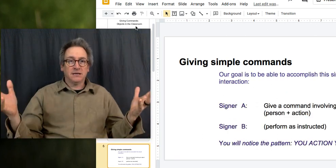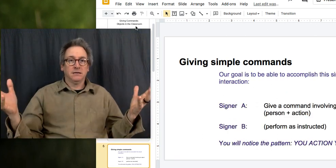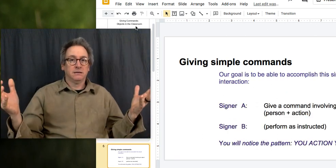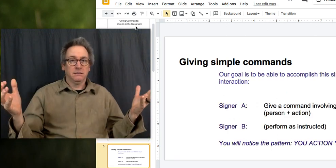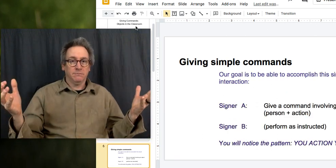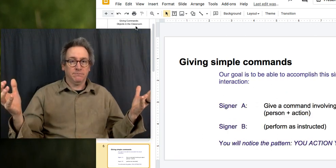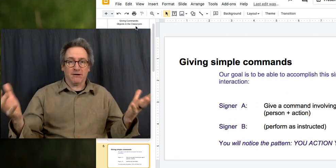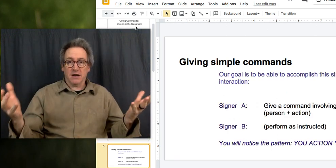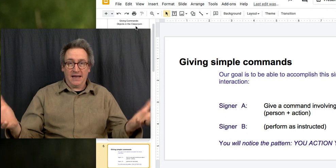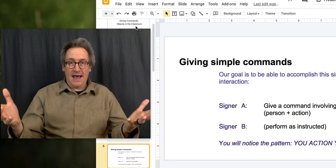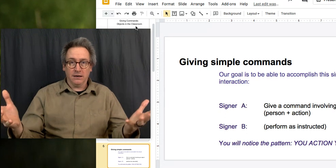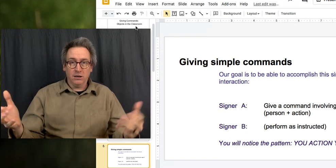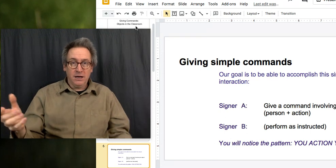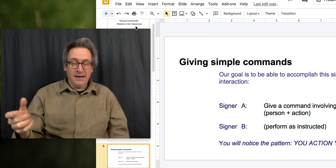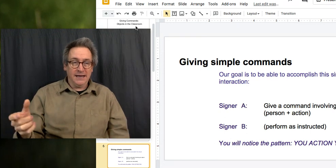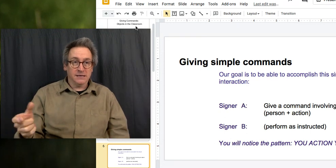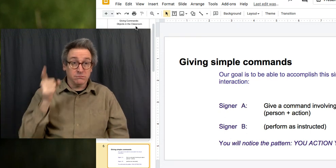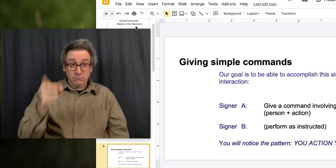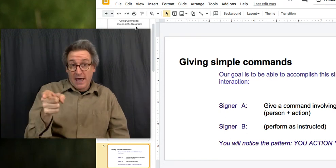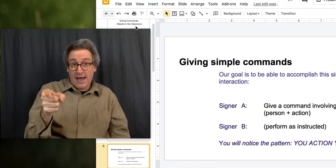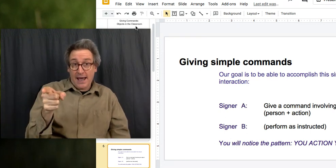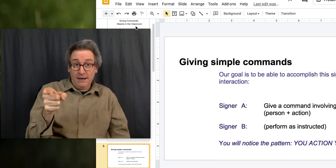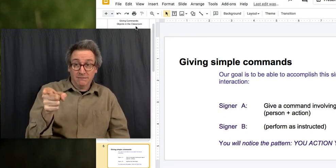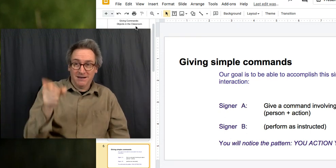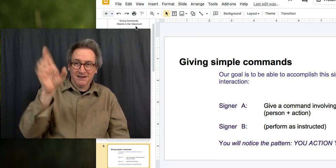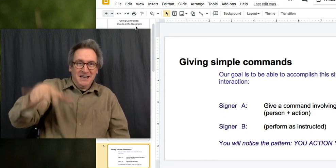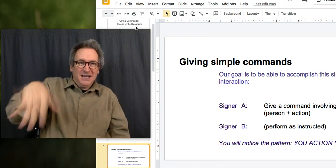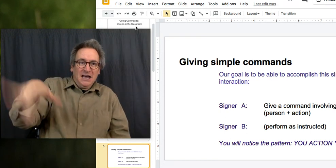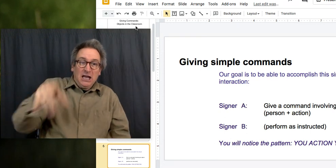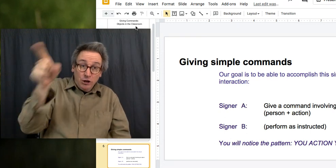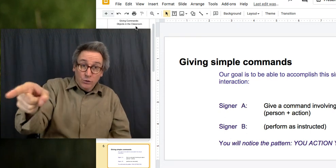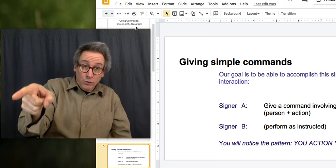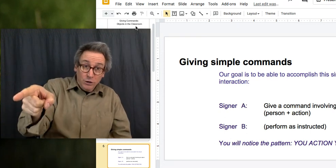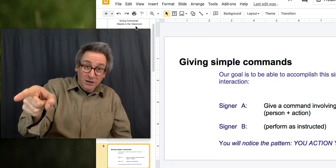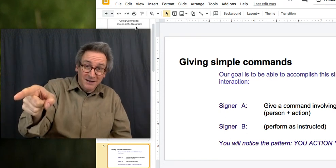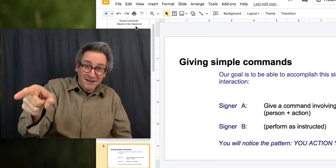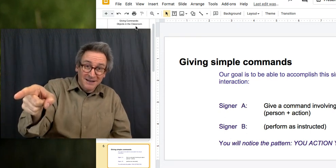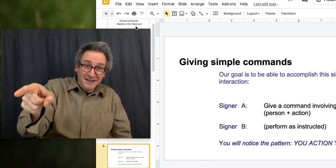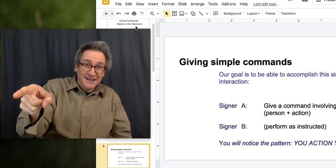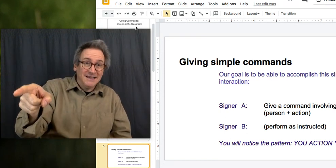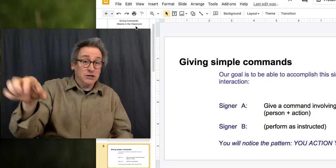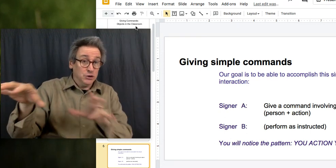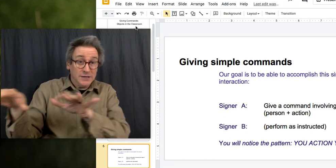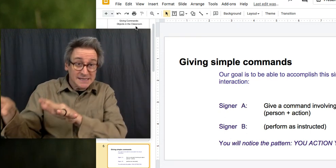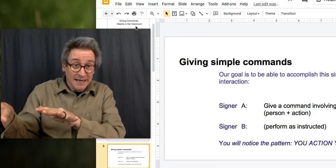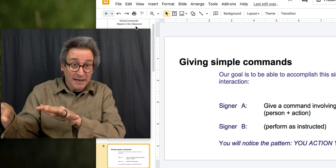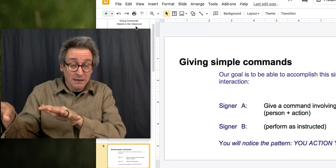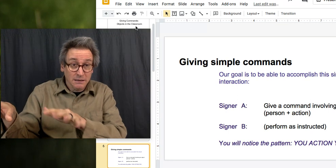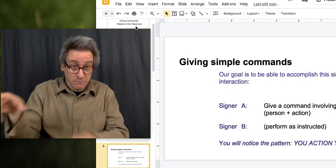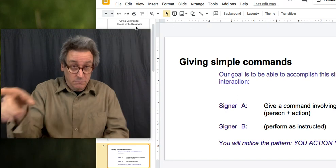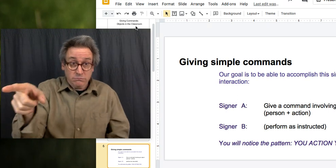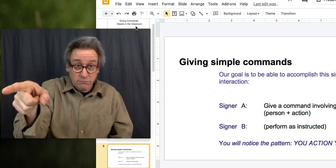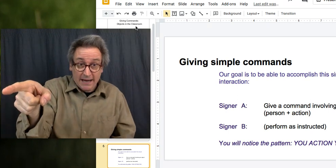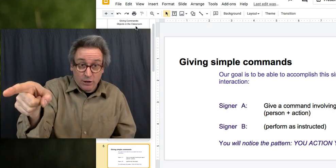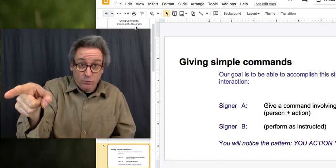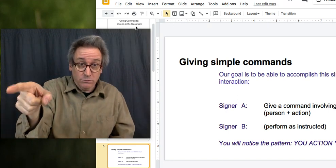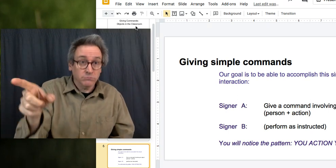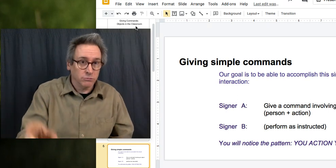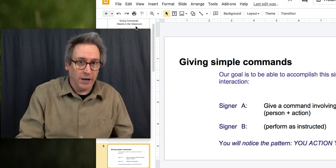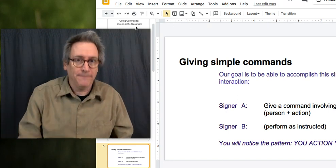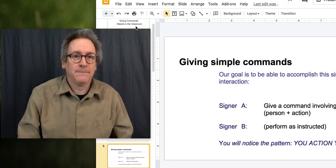basic pattern, again, is, hey, you do this thing. Yeah,